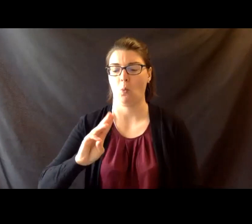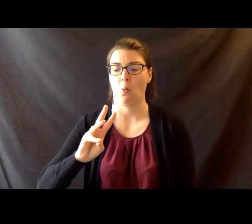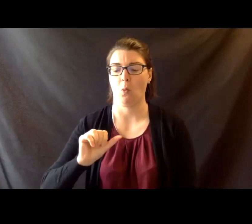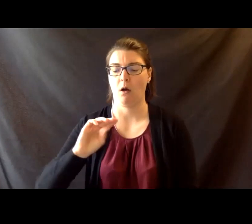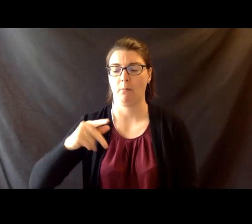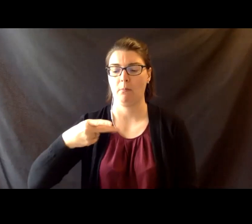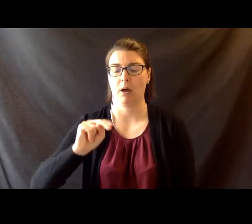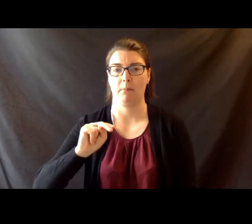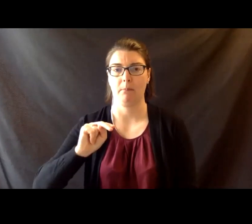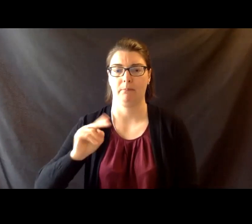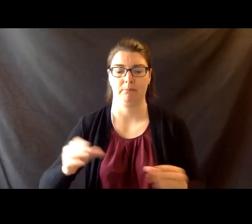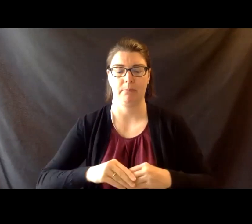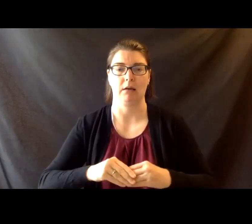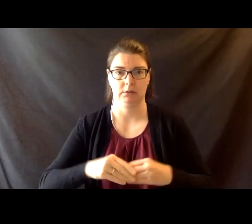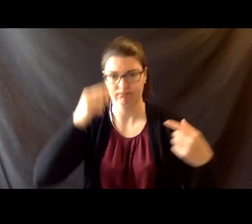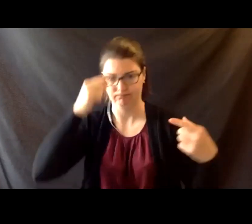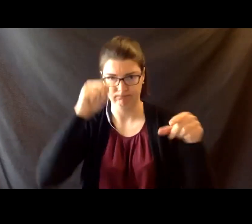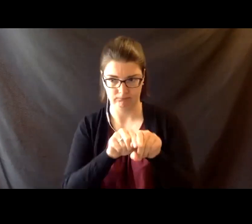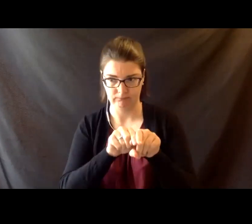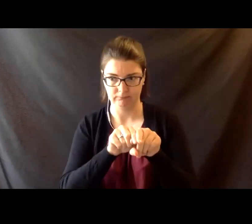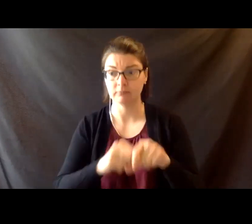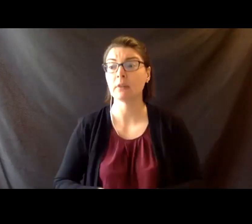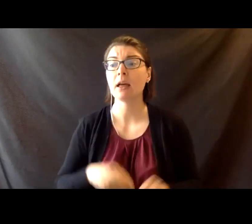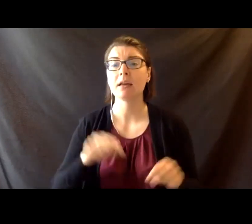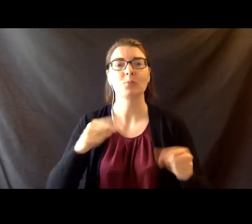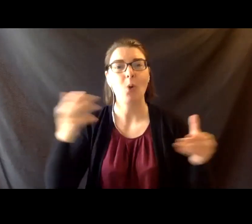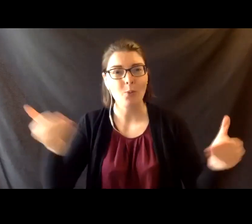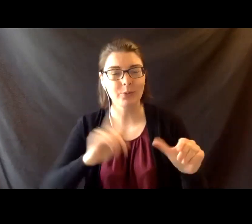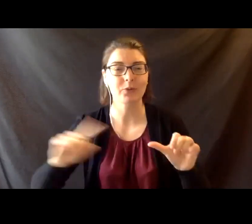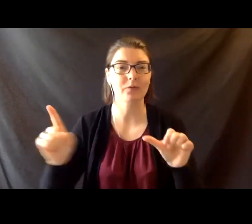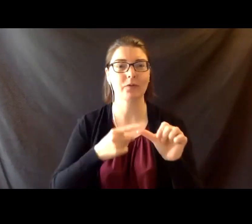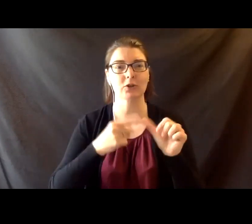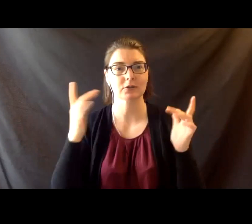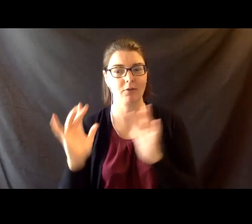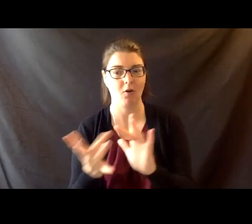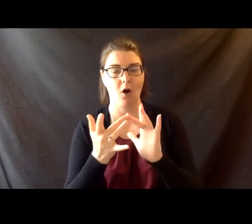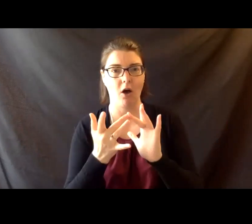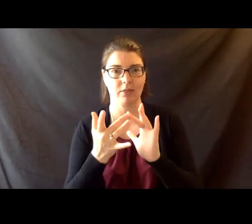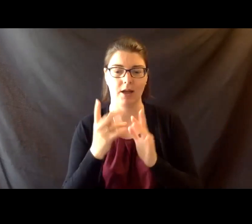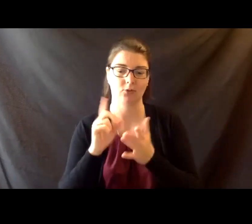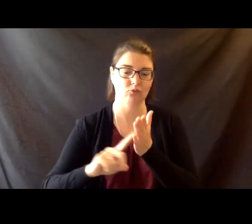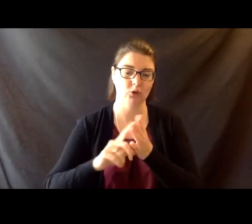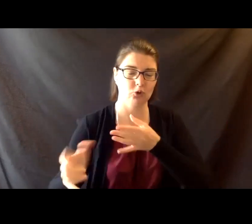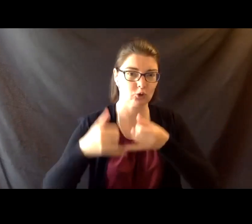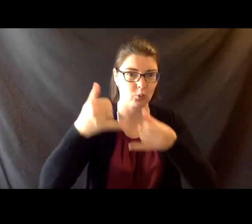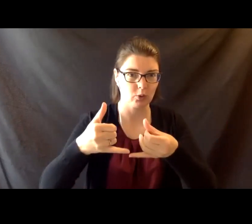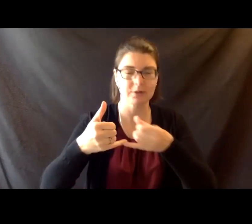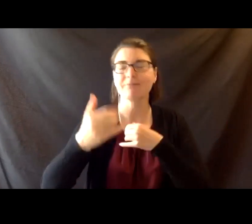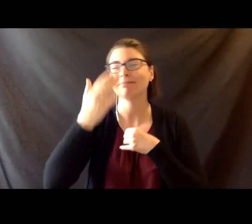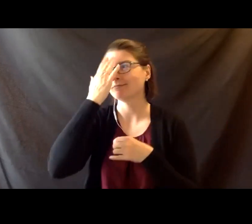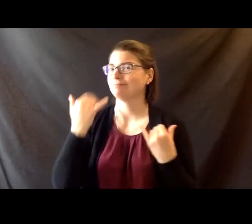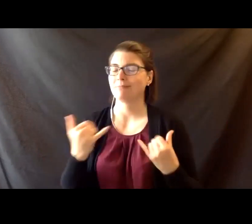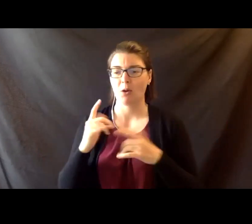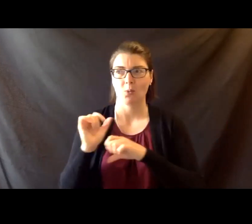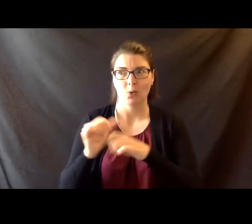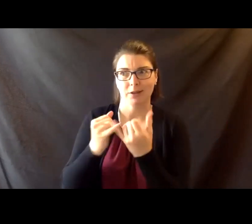Welcome to York's first virtual Research Awards. Despite these uncertain times where we are working apart, it is a pleasure to be